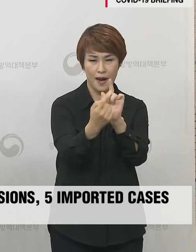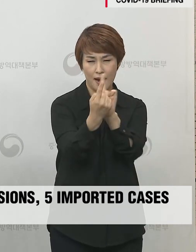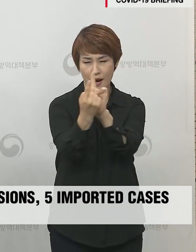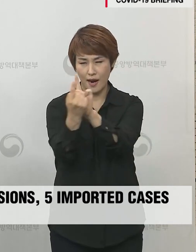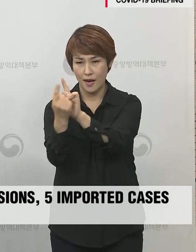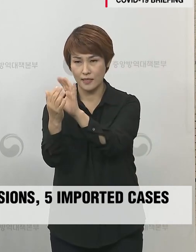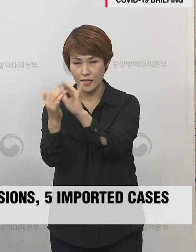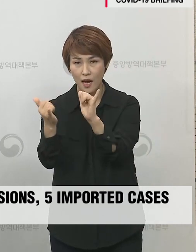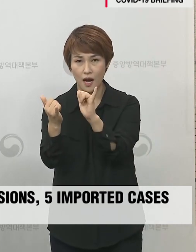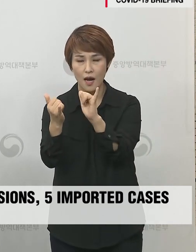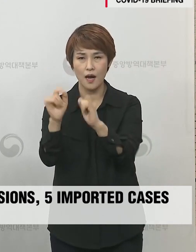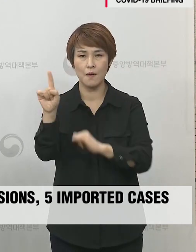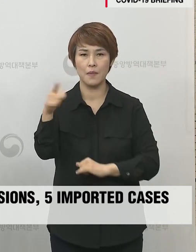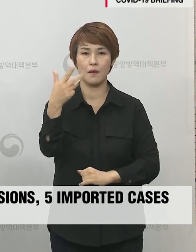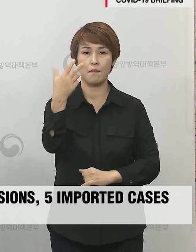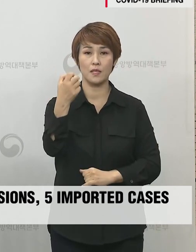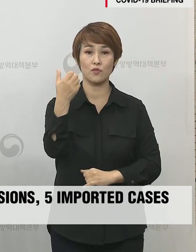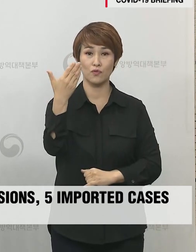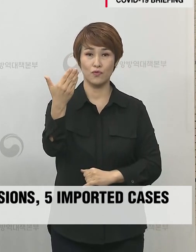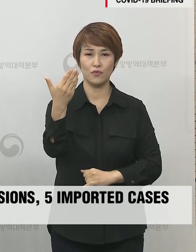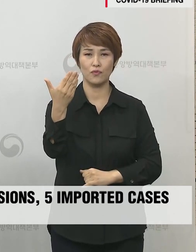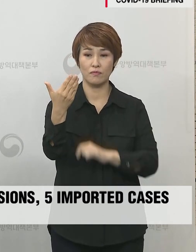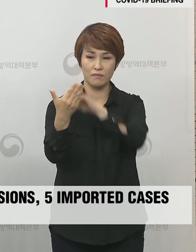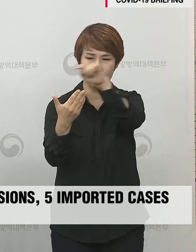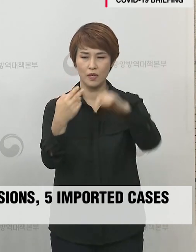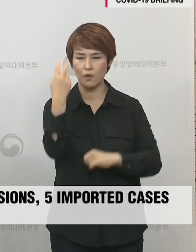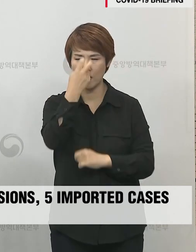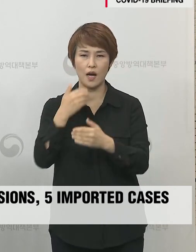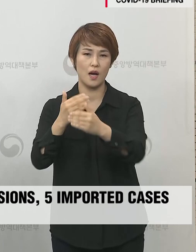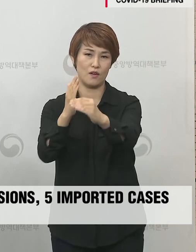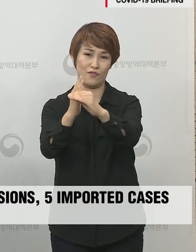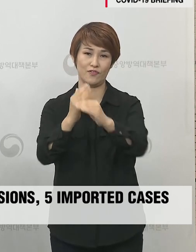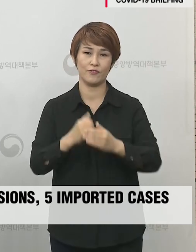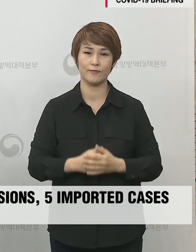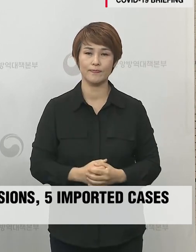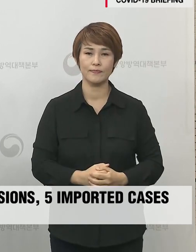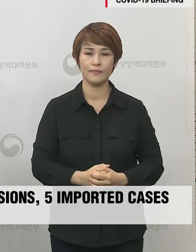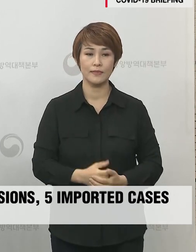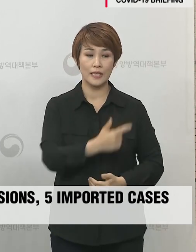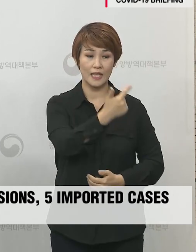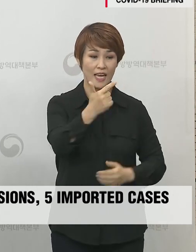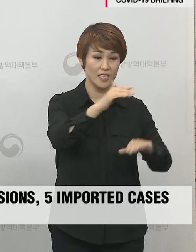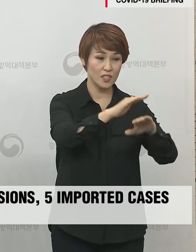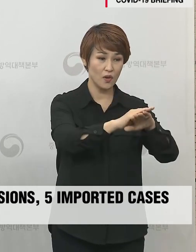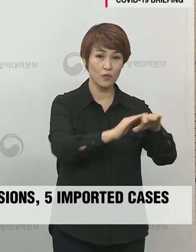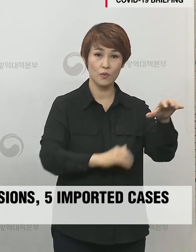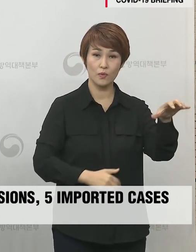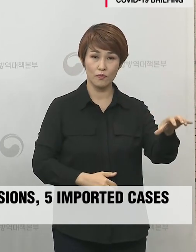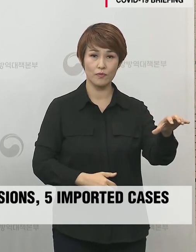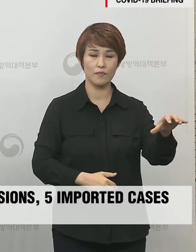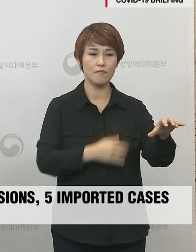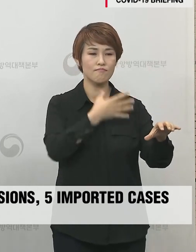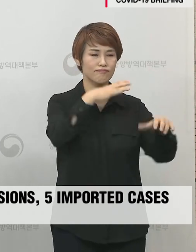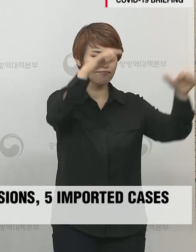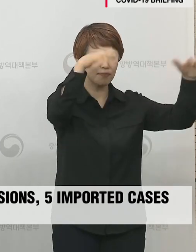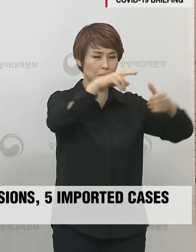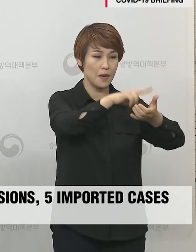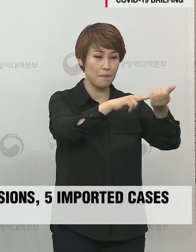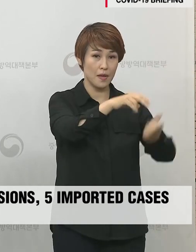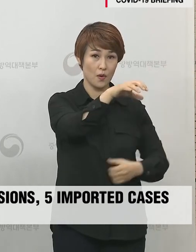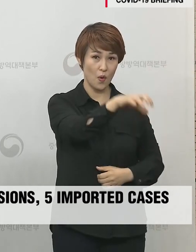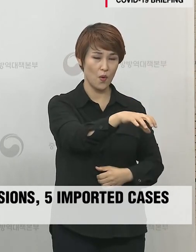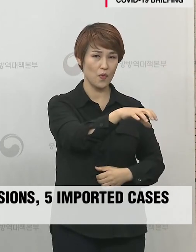We are conducting epidemiological investigation and testing for 189 contacts. In Daejeon,